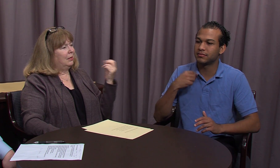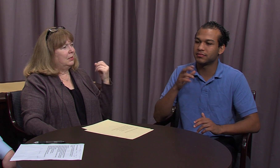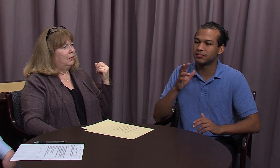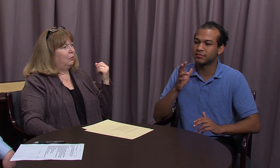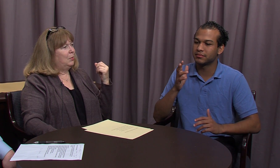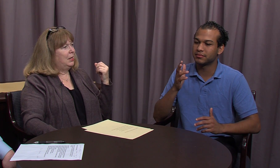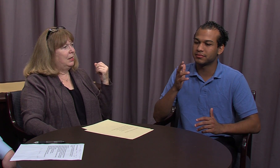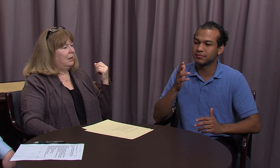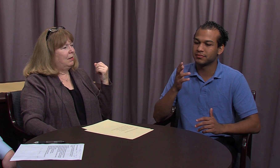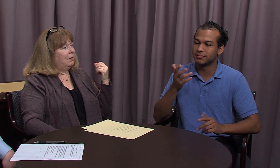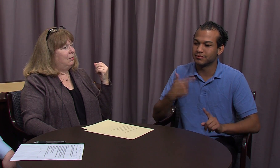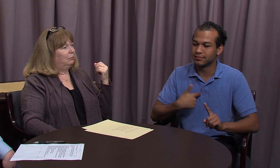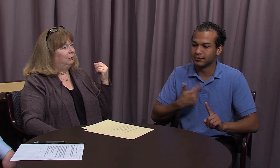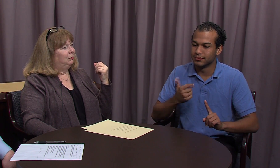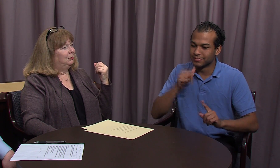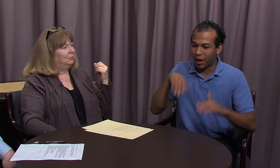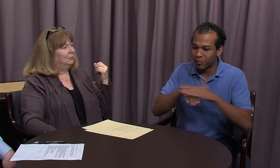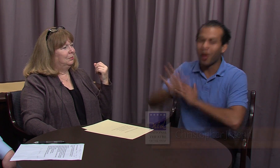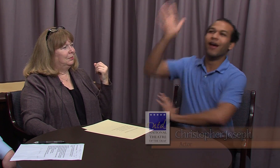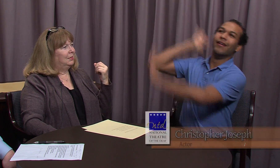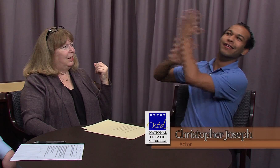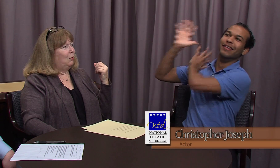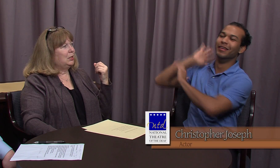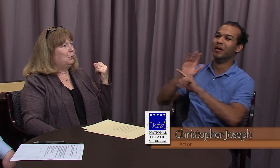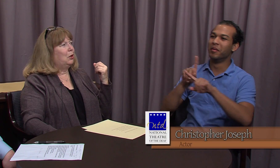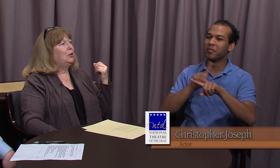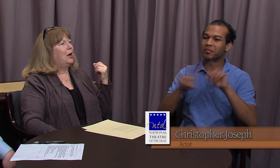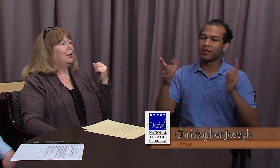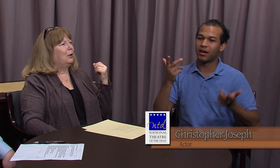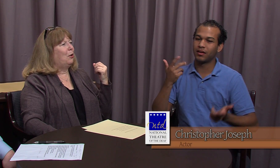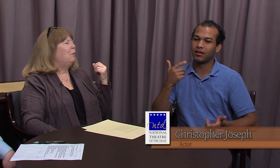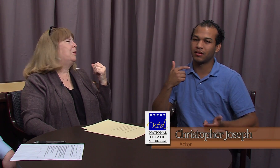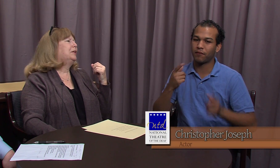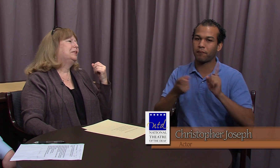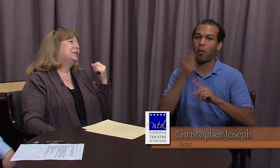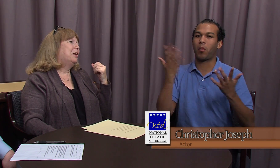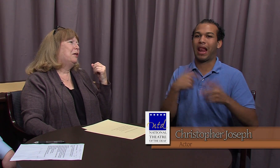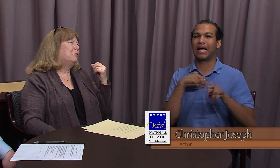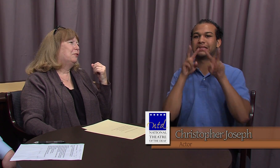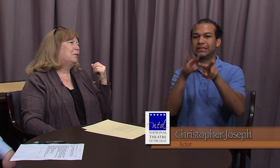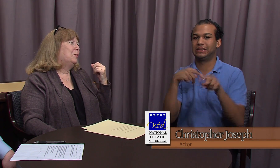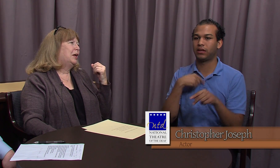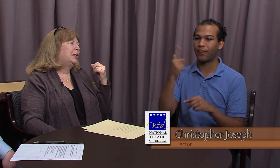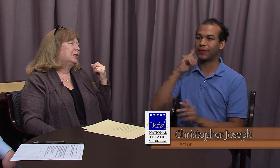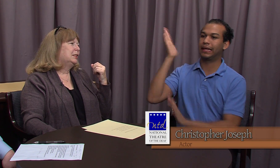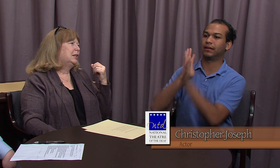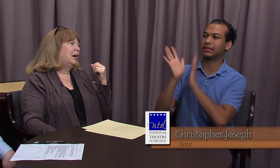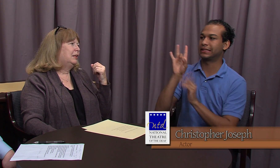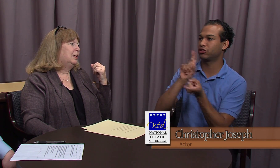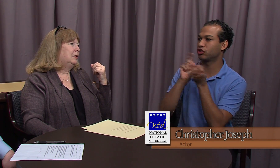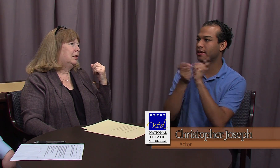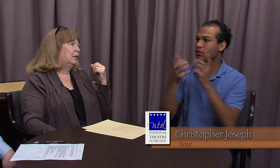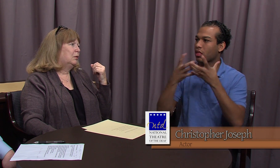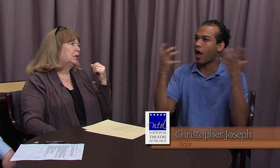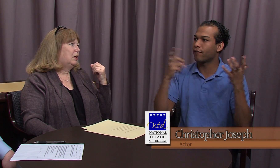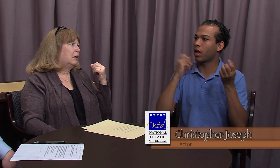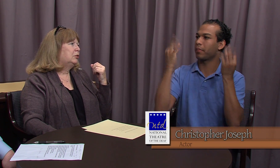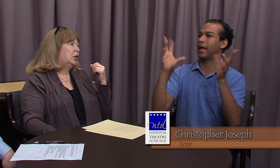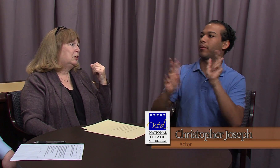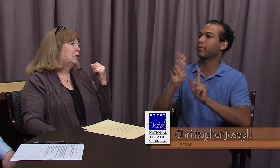Honestly, for me, I wasn't born long ago, but from what I can see, I think that there was a lot of changes for a